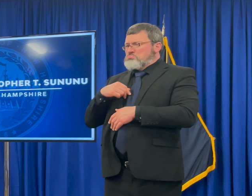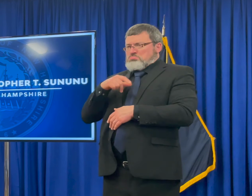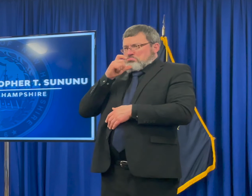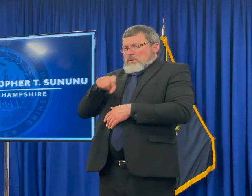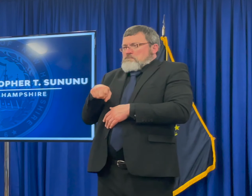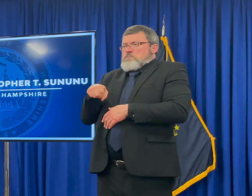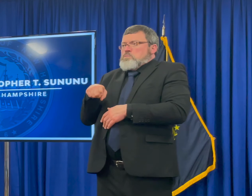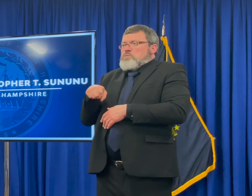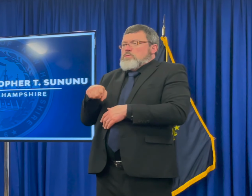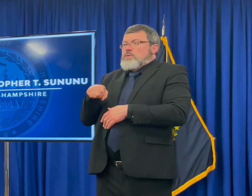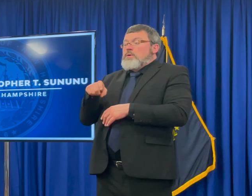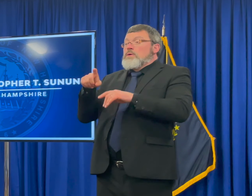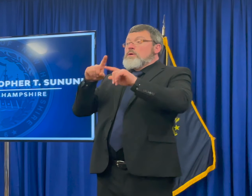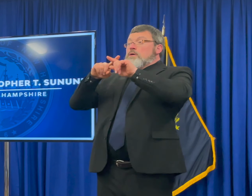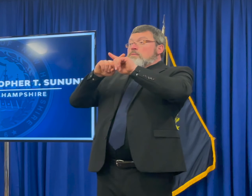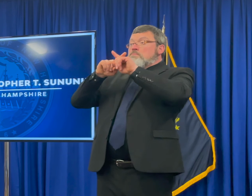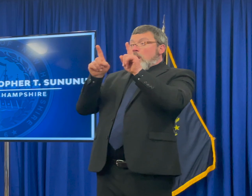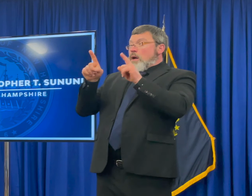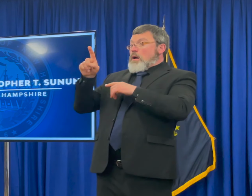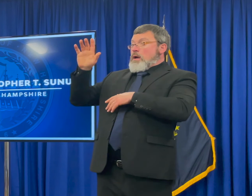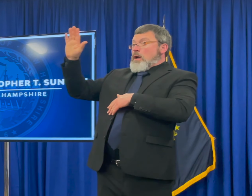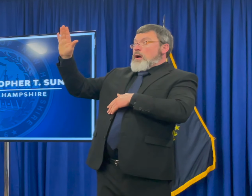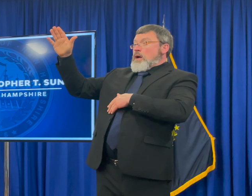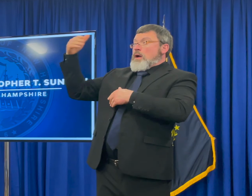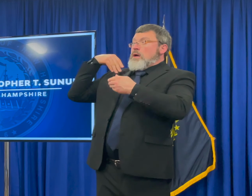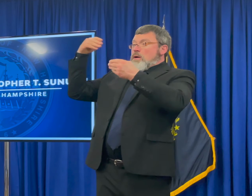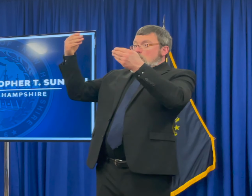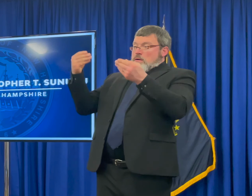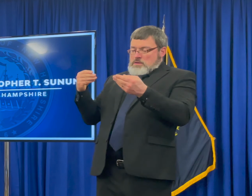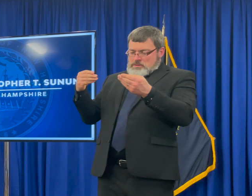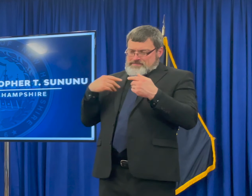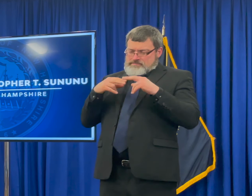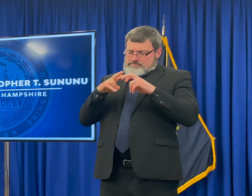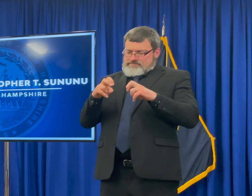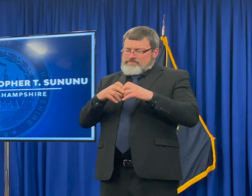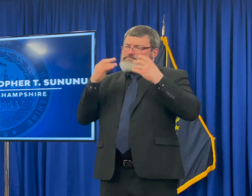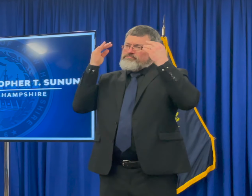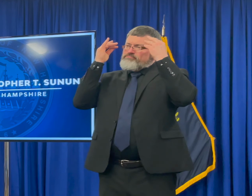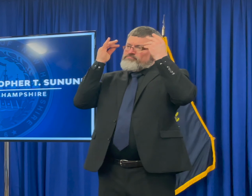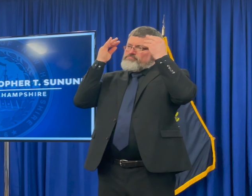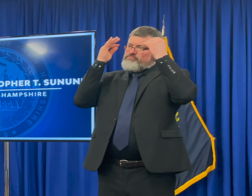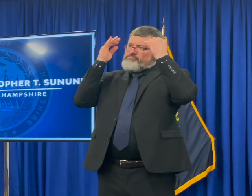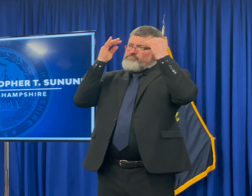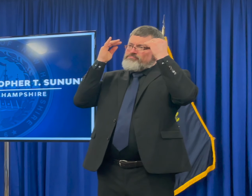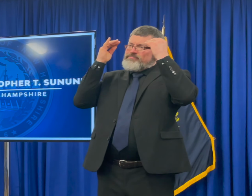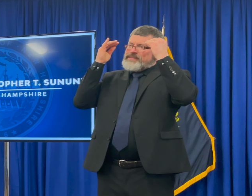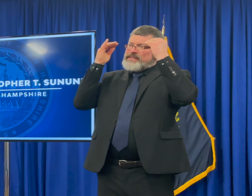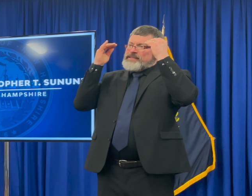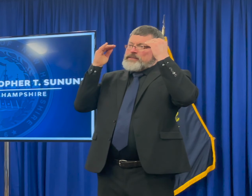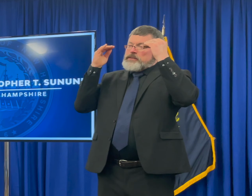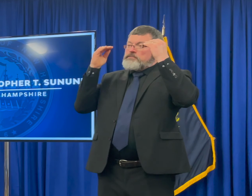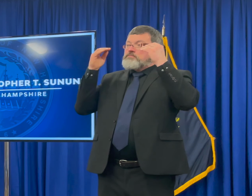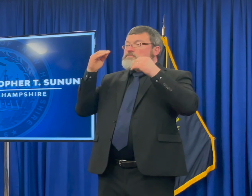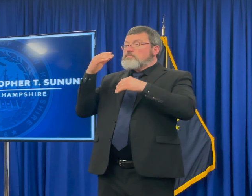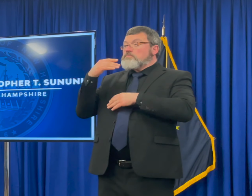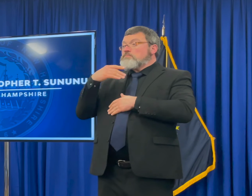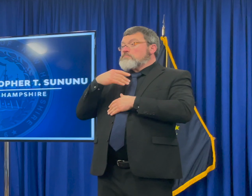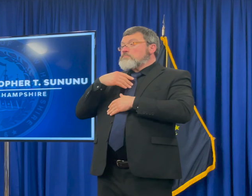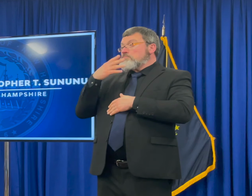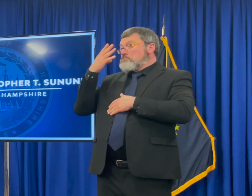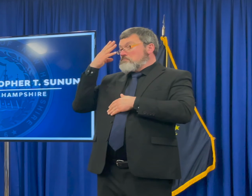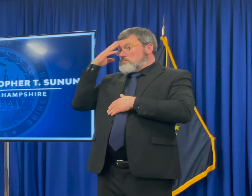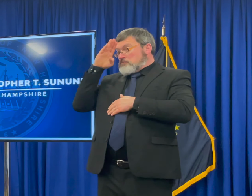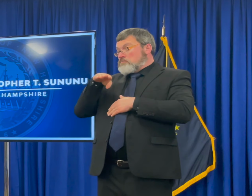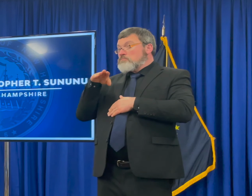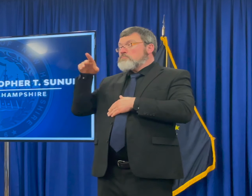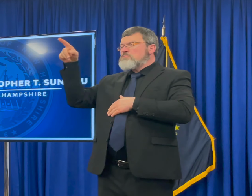out. We've actually been discussing, we've been aware of this guidance coming out now for a week or two, a little